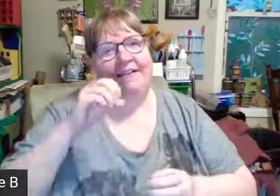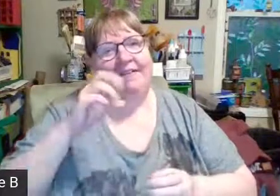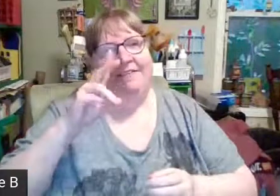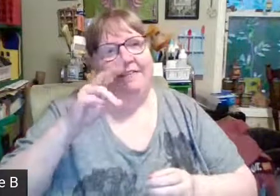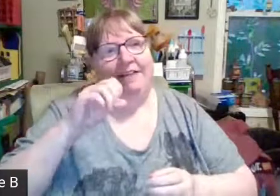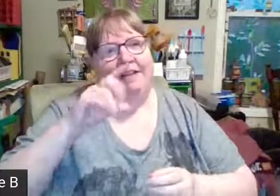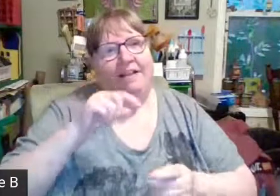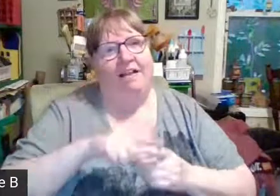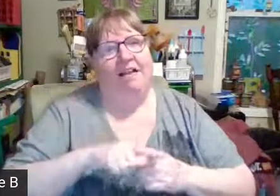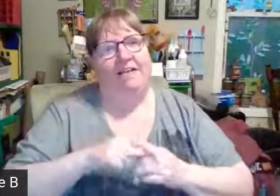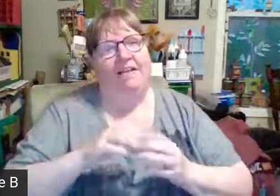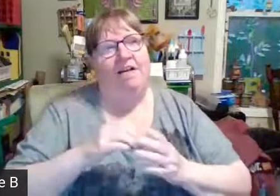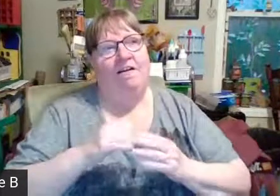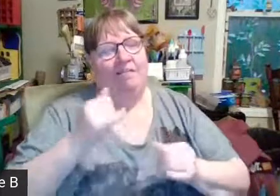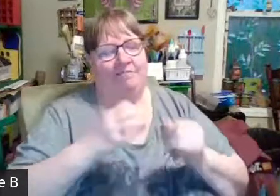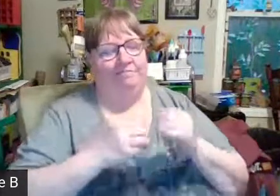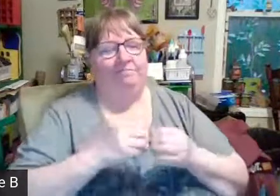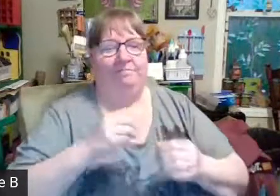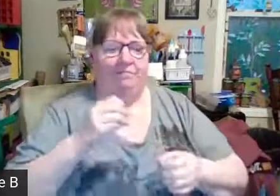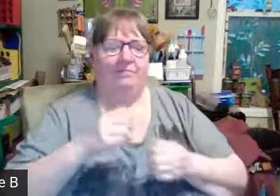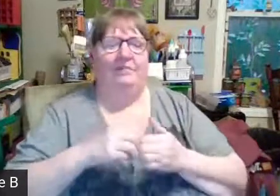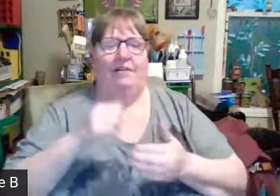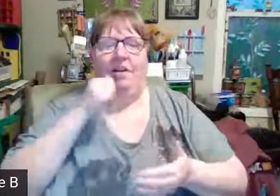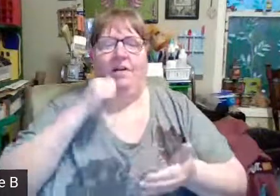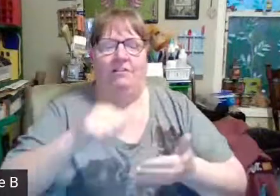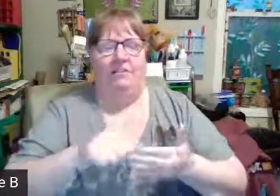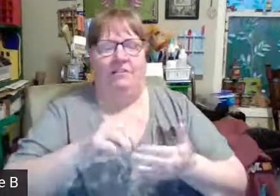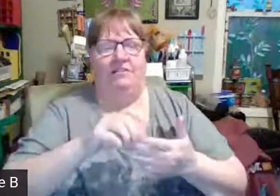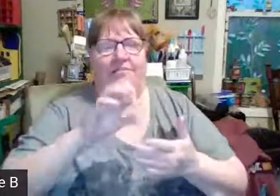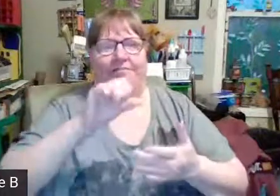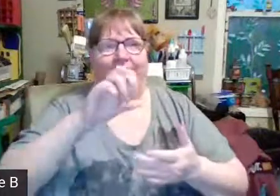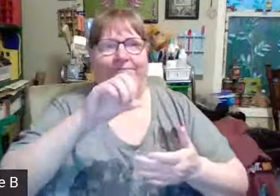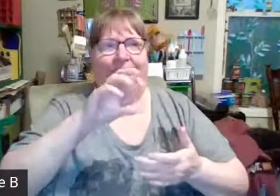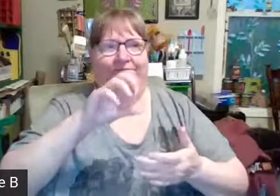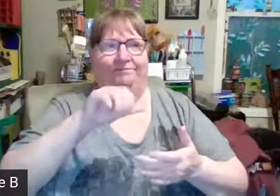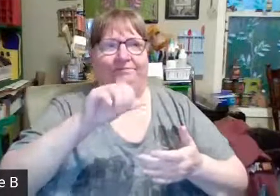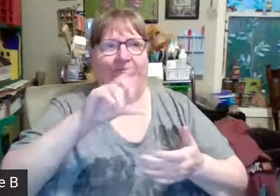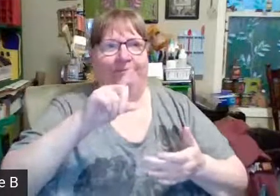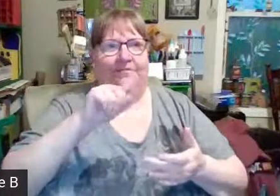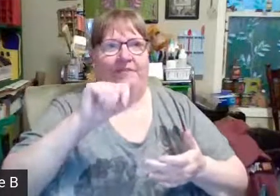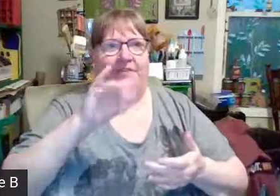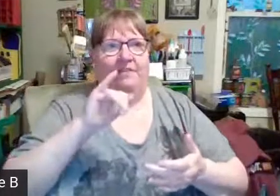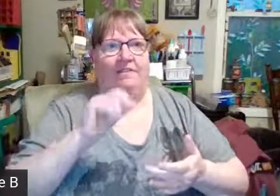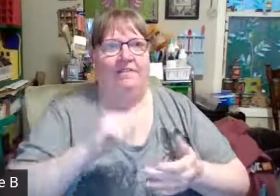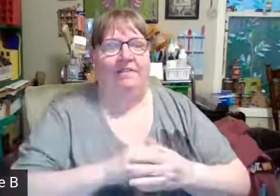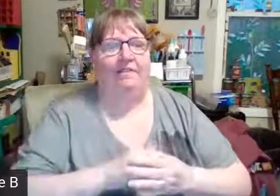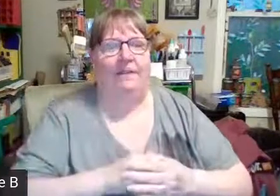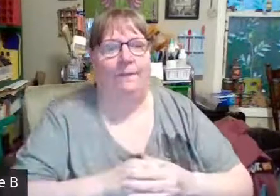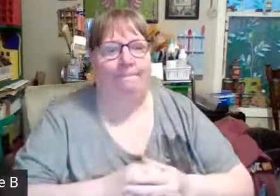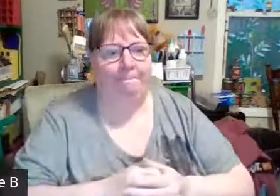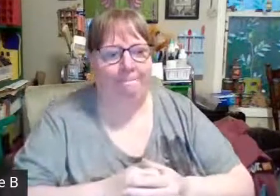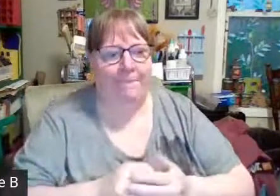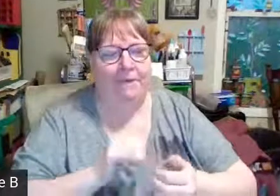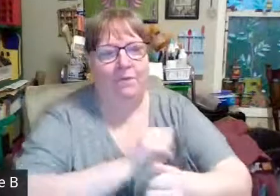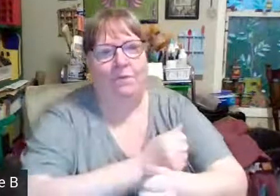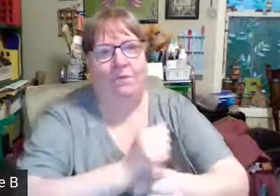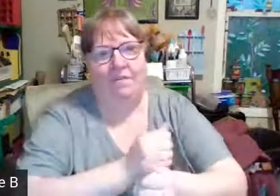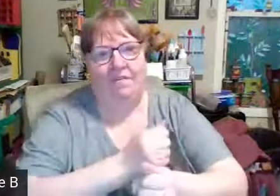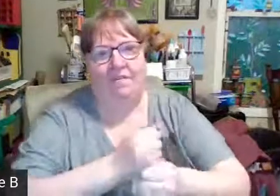month. So I love that we can work with each other now that we have this